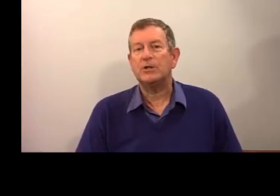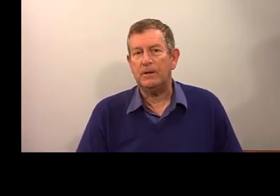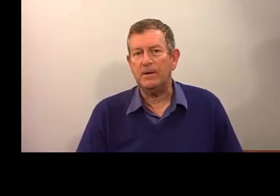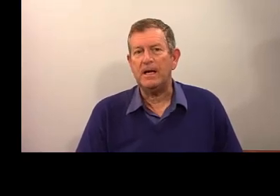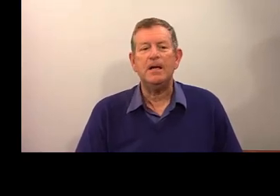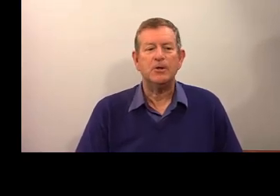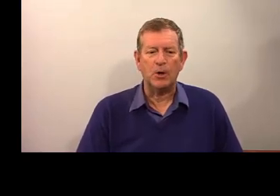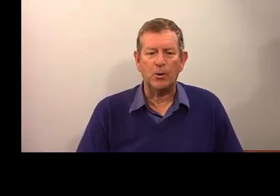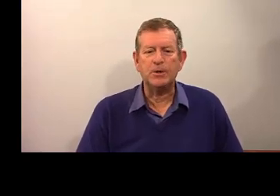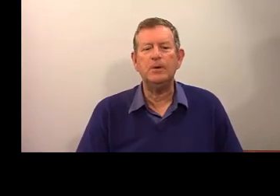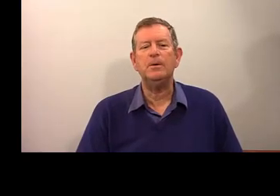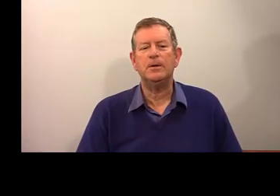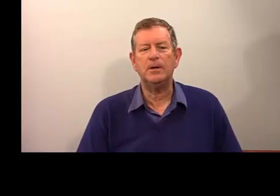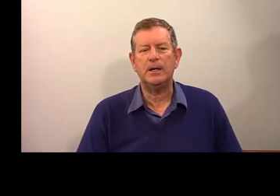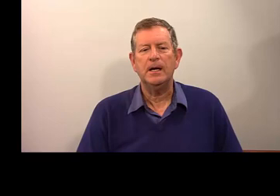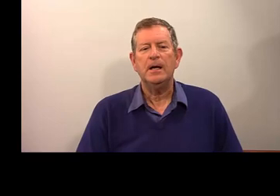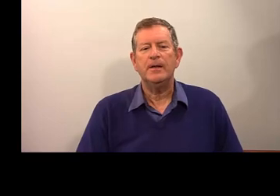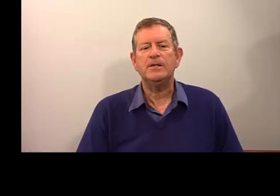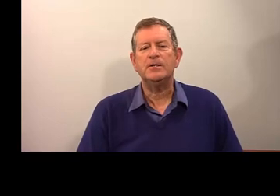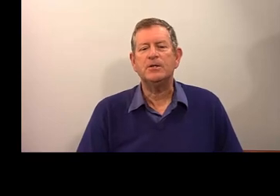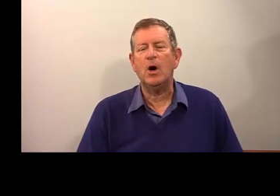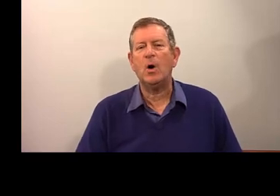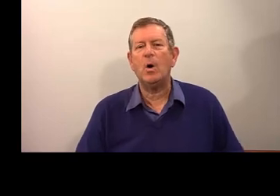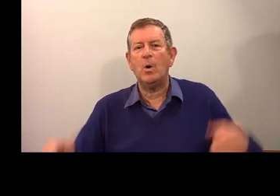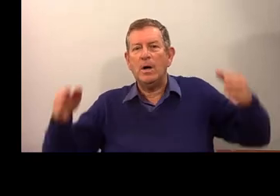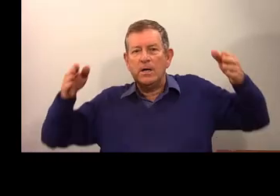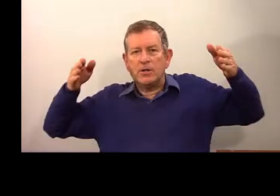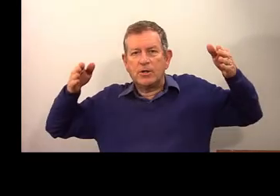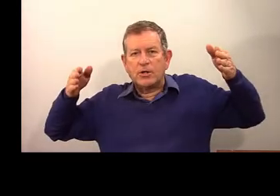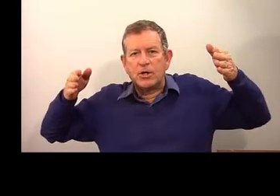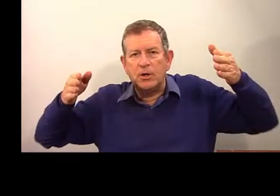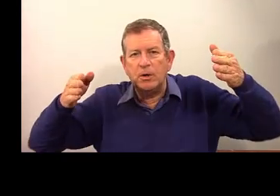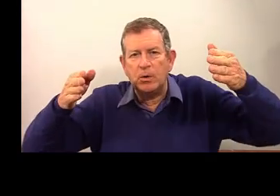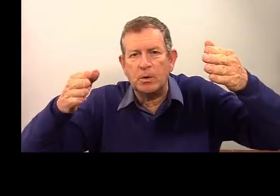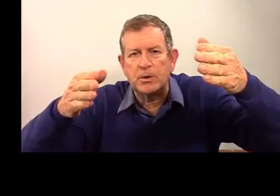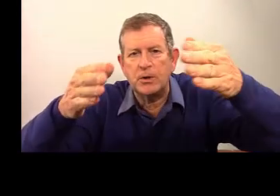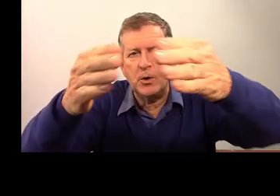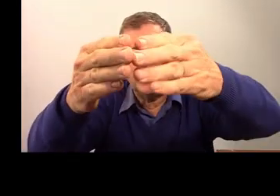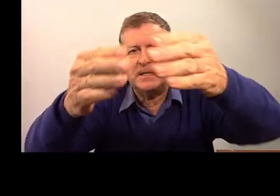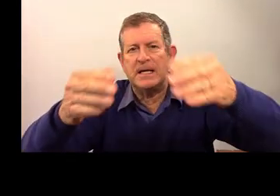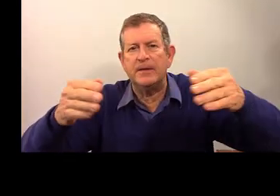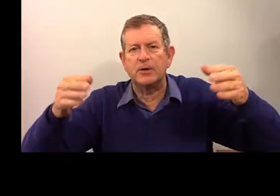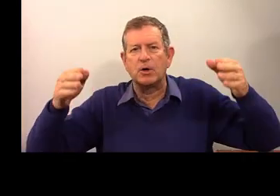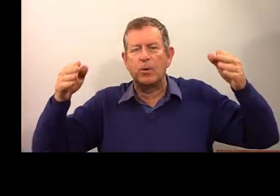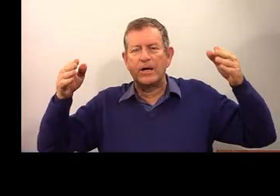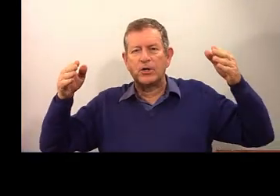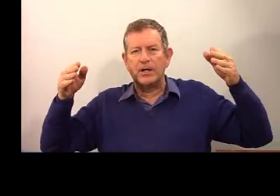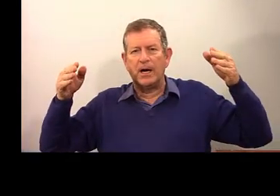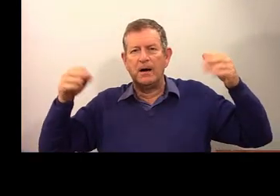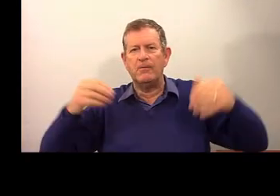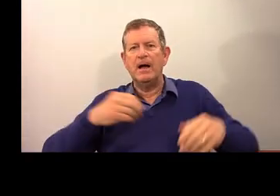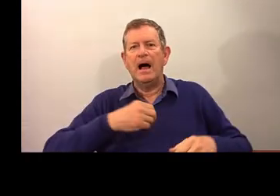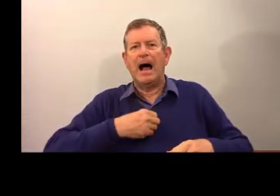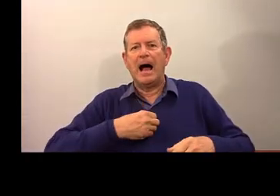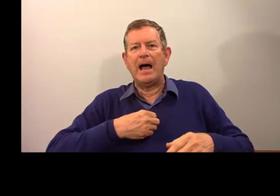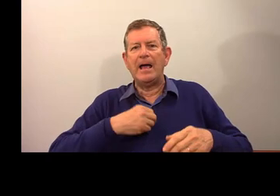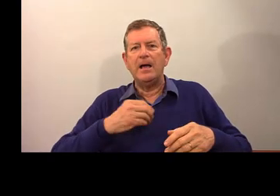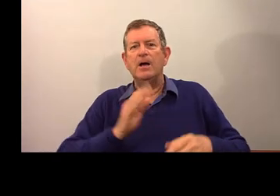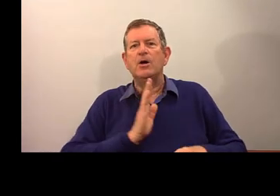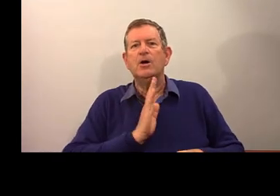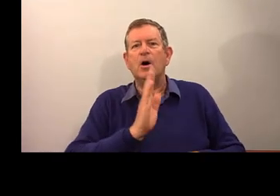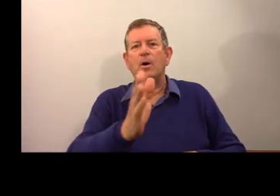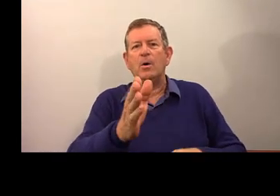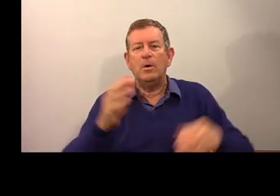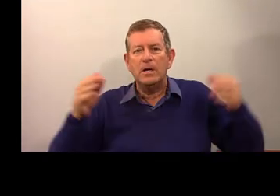You watch TV, don't you? Good. This is go to. To means in the direction of.